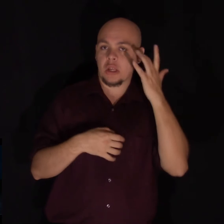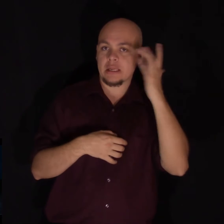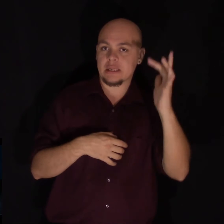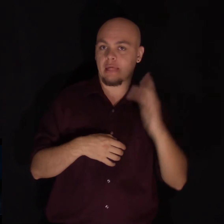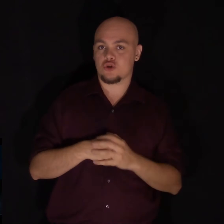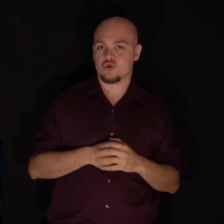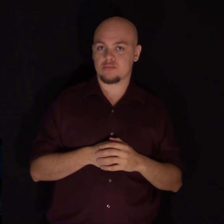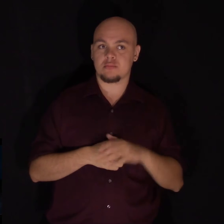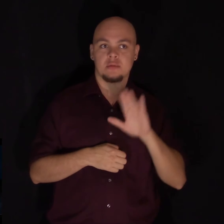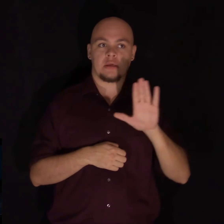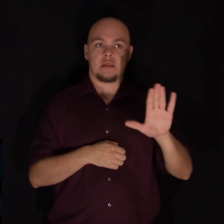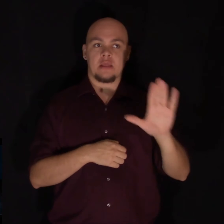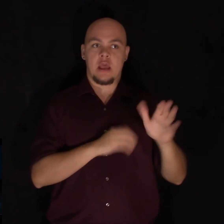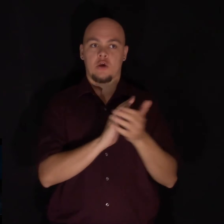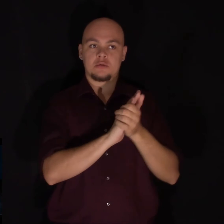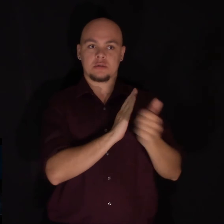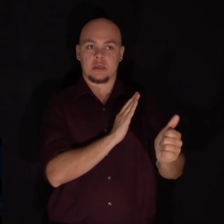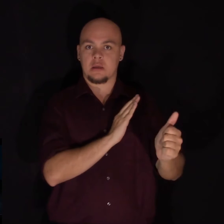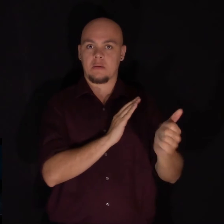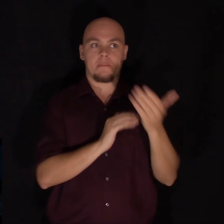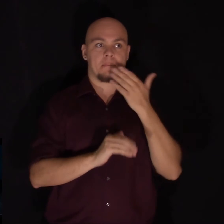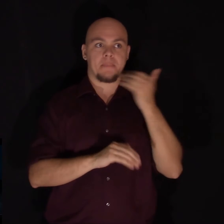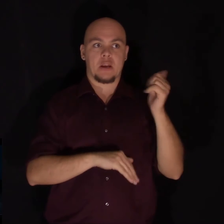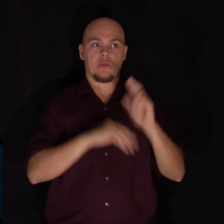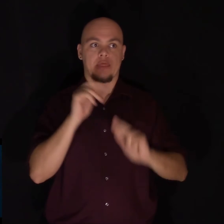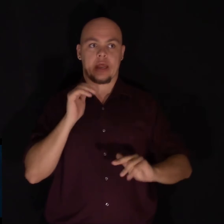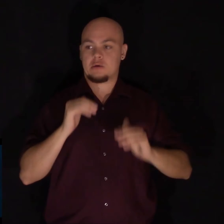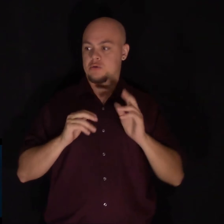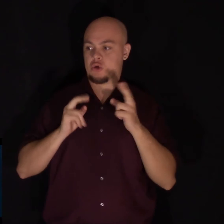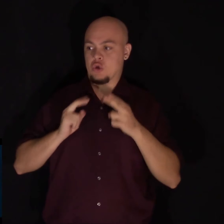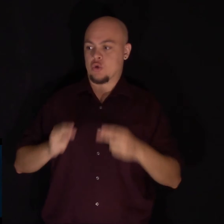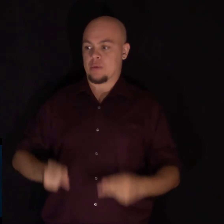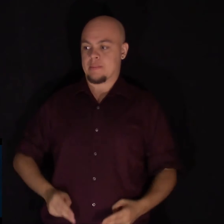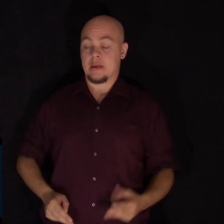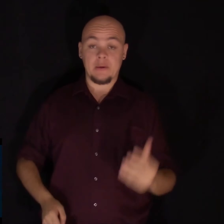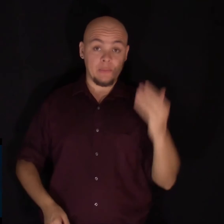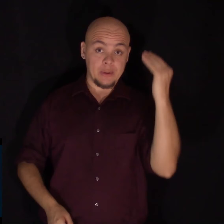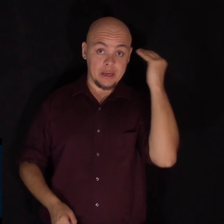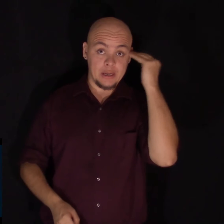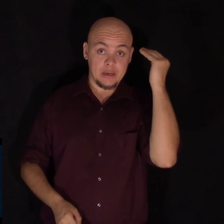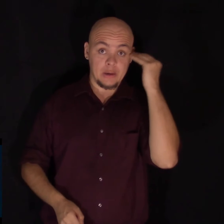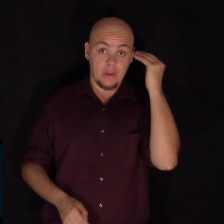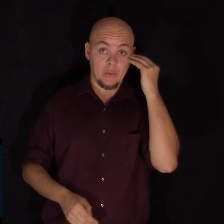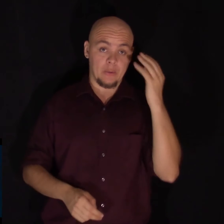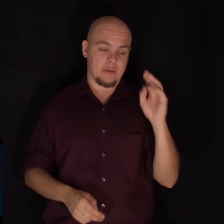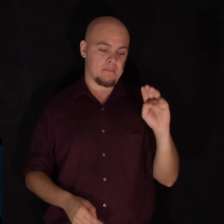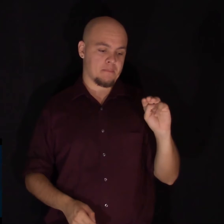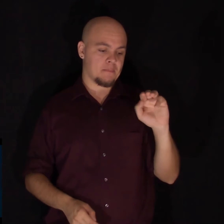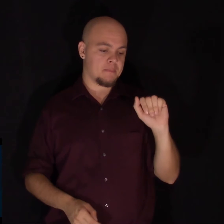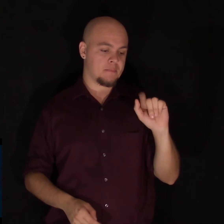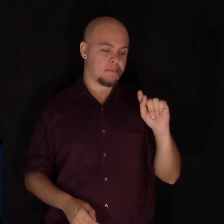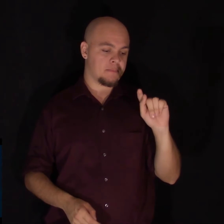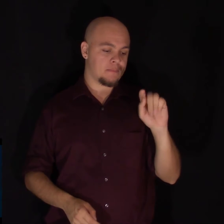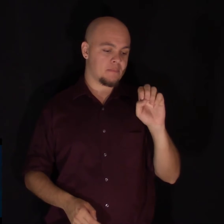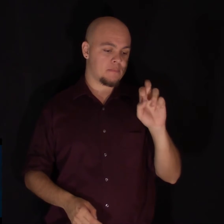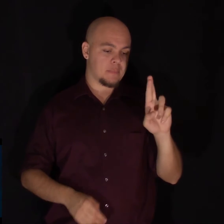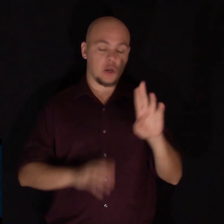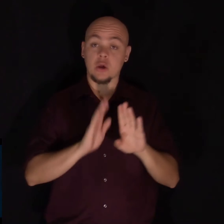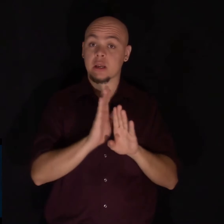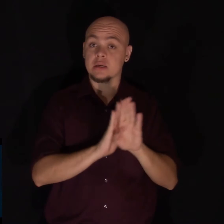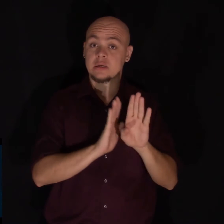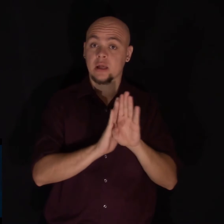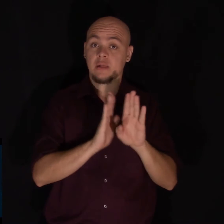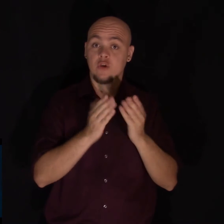at a level of superhuman intelligence already. And we know that mere matter can give rise to what is called